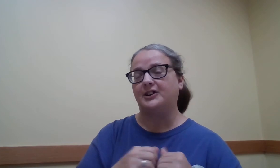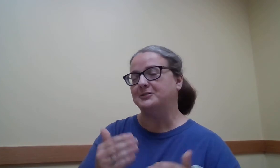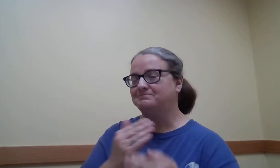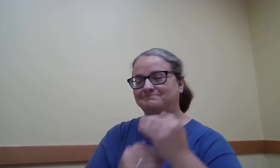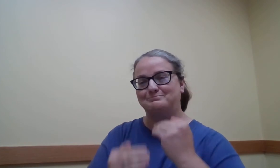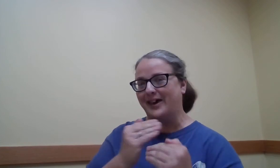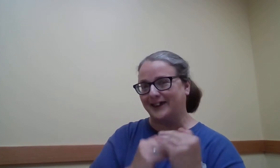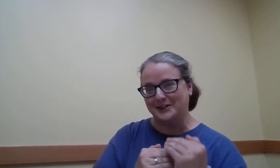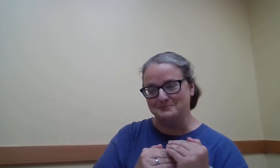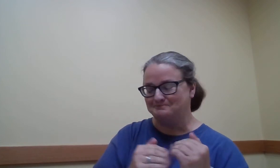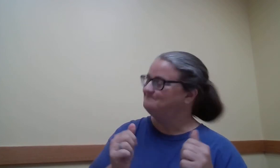sorry, back it up.